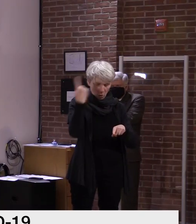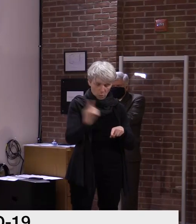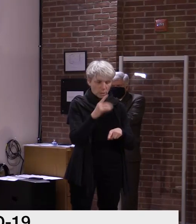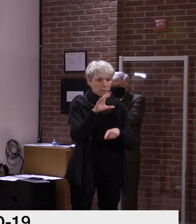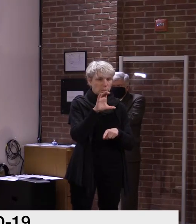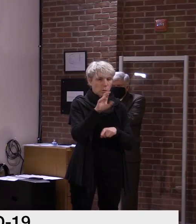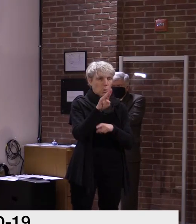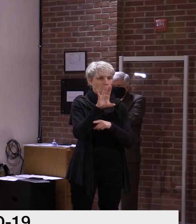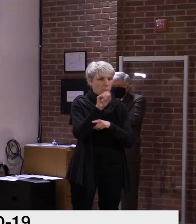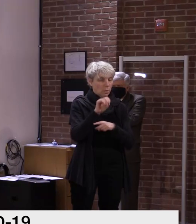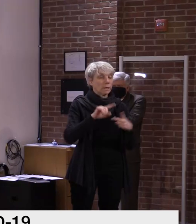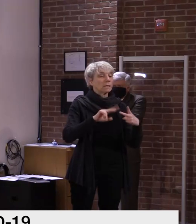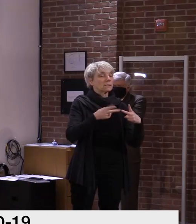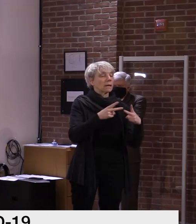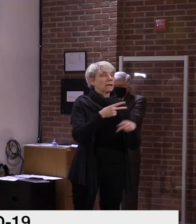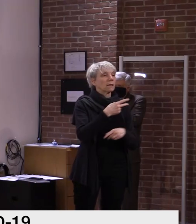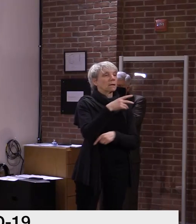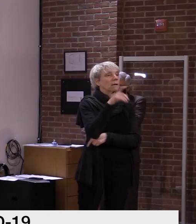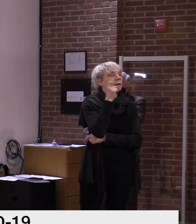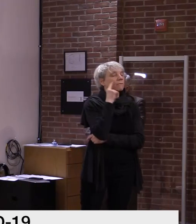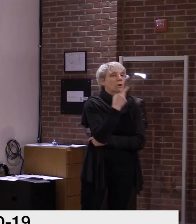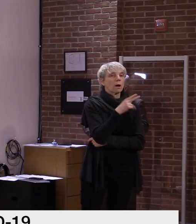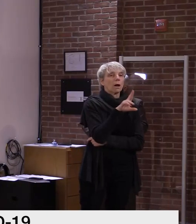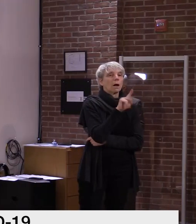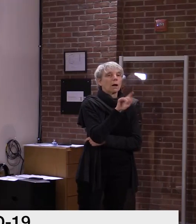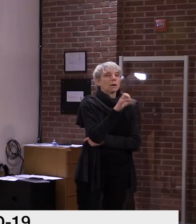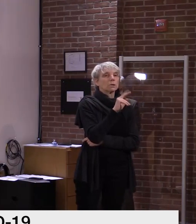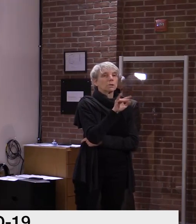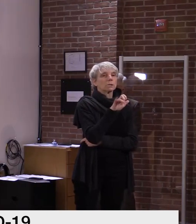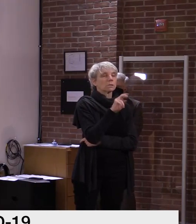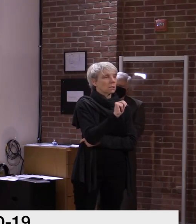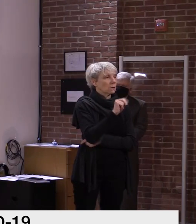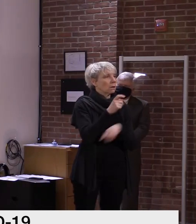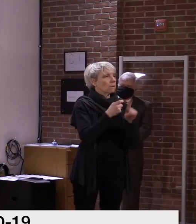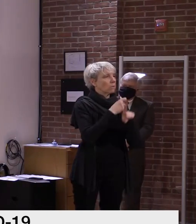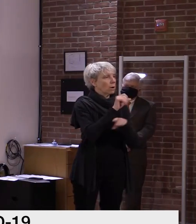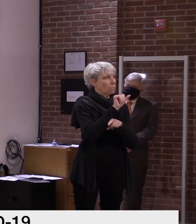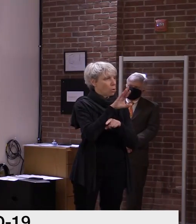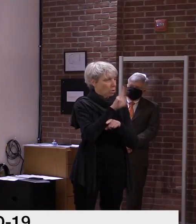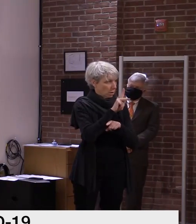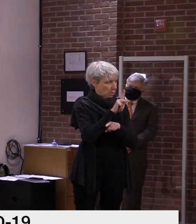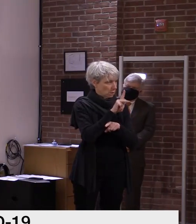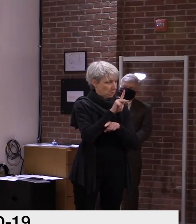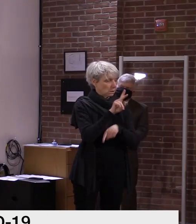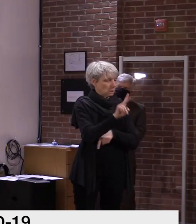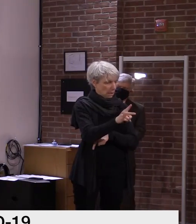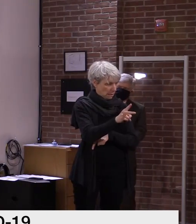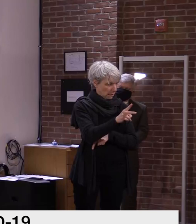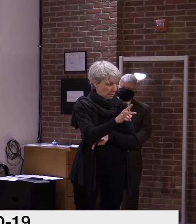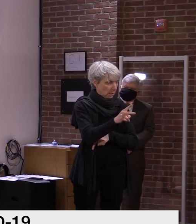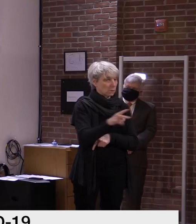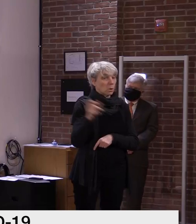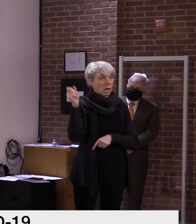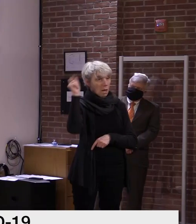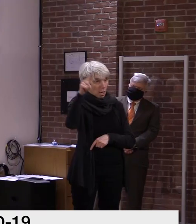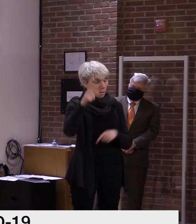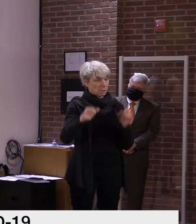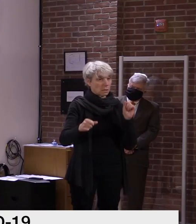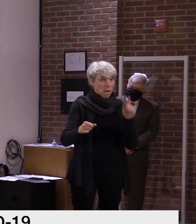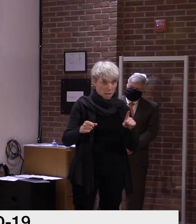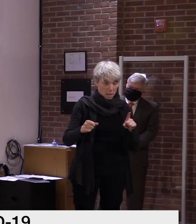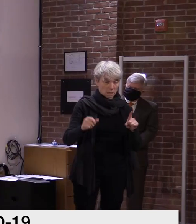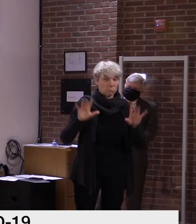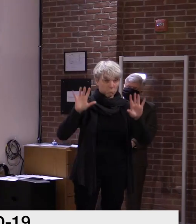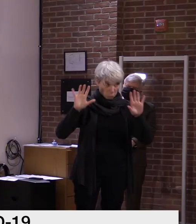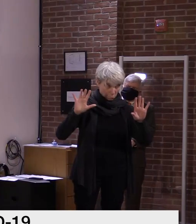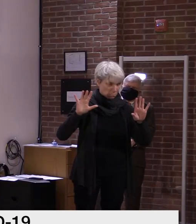to Governor Hutchinson from Arkansas. So he gets to ask the second question, and then it's opened